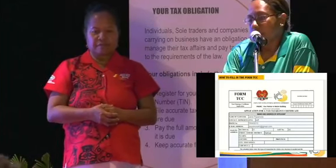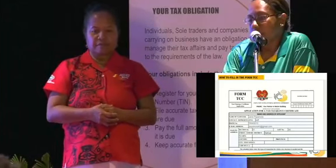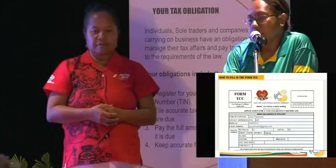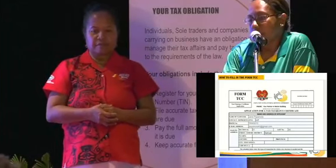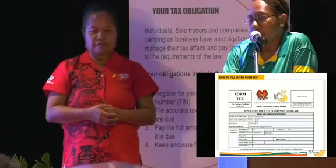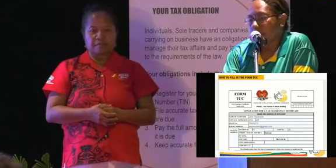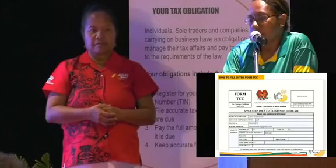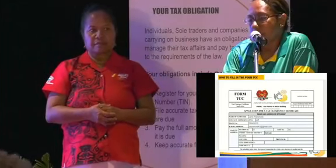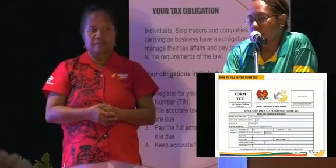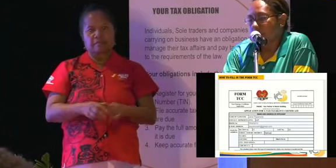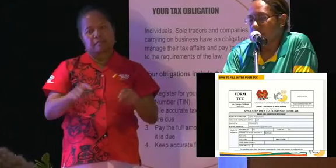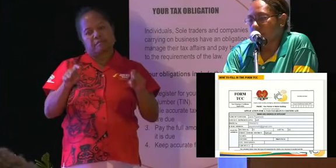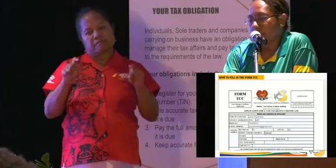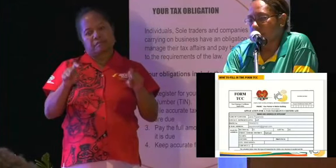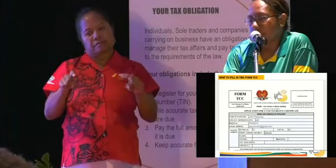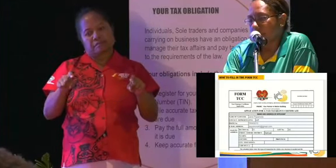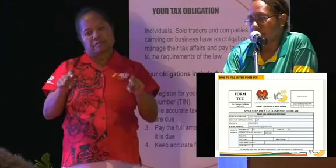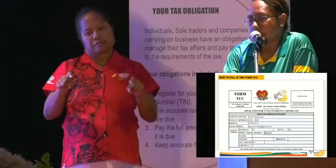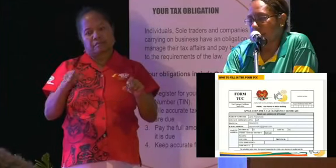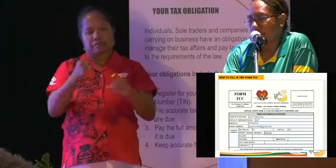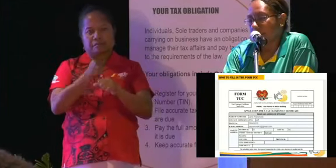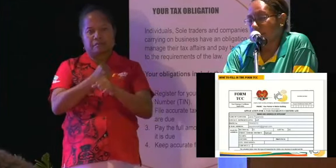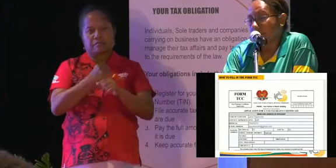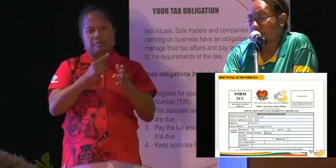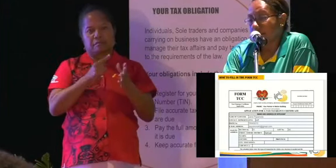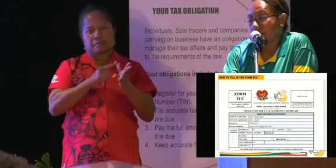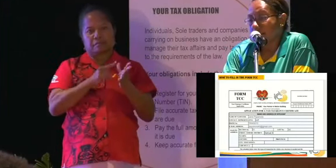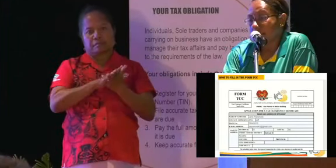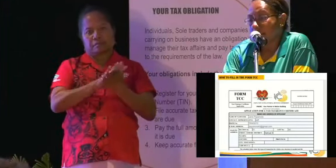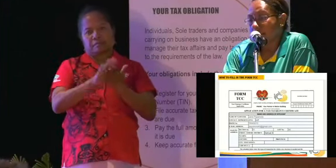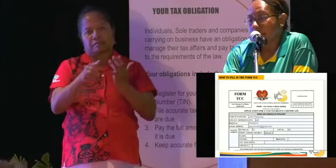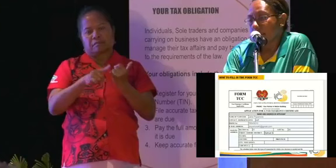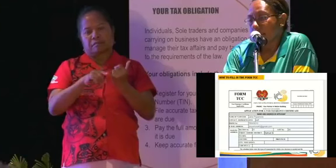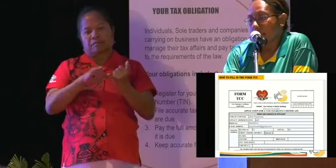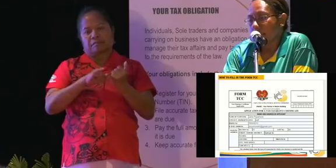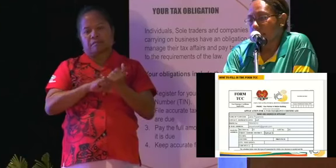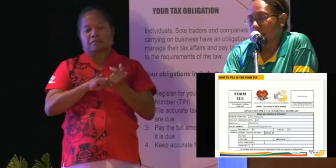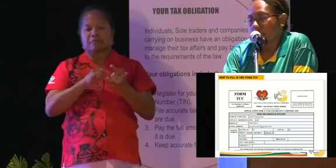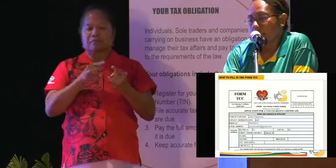She lives at Gahusi Street,